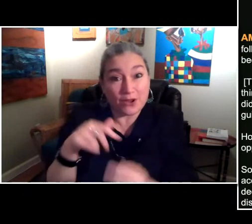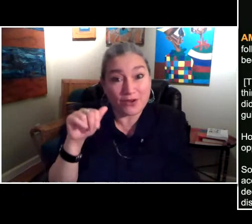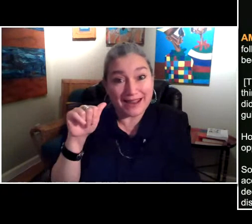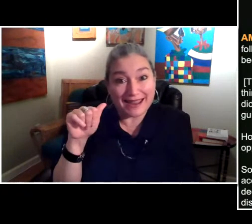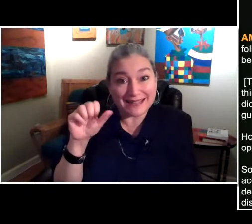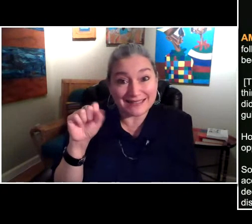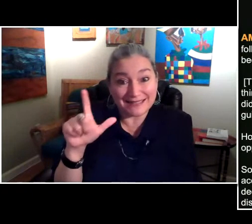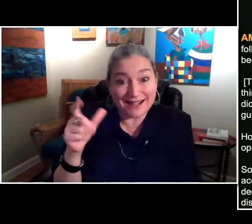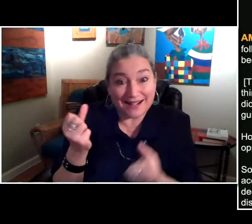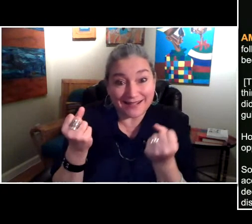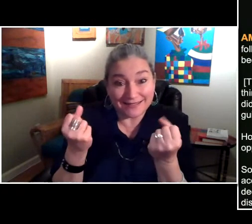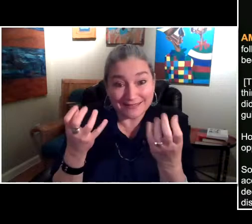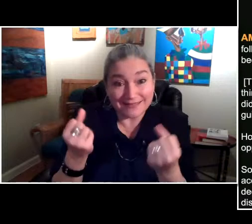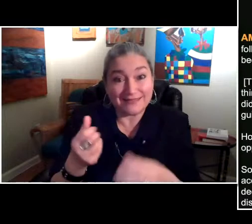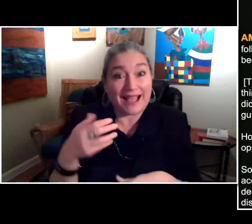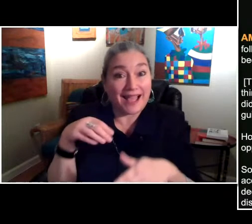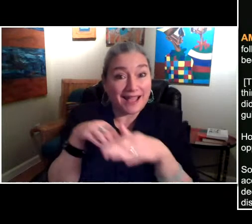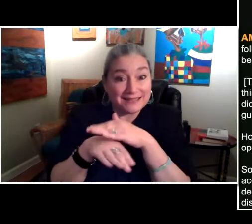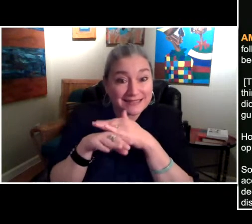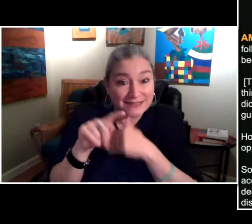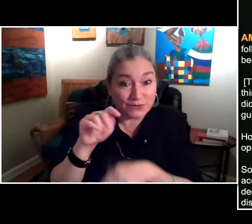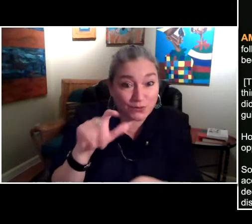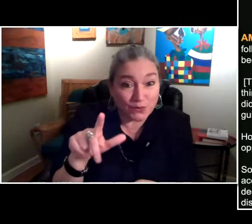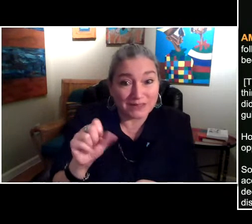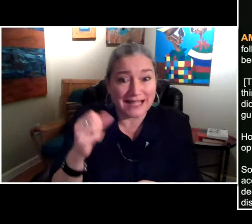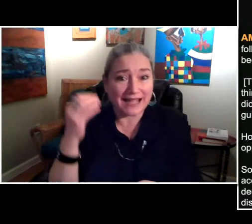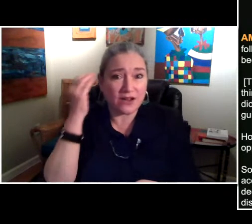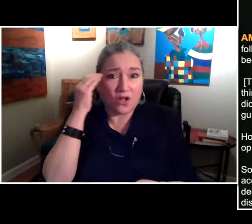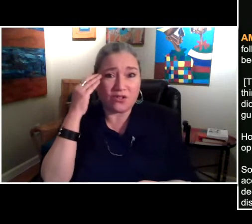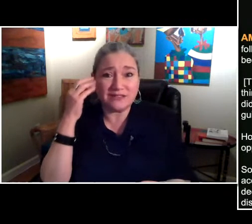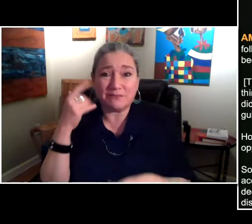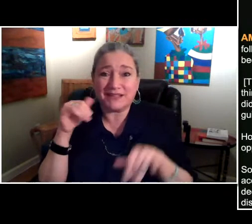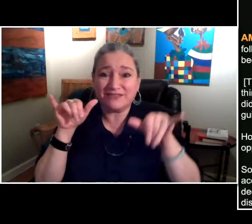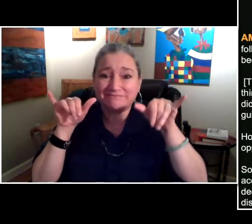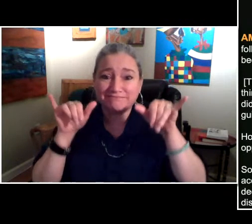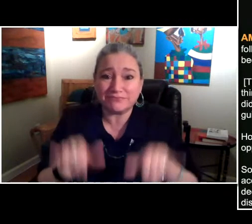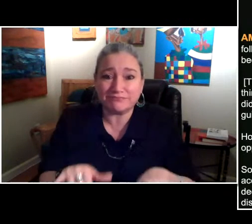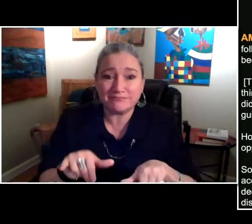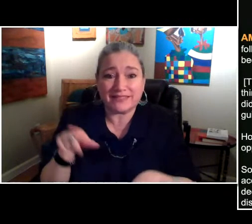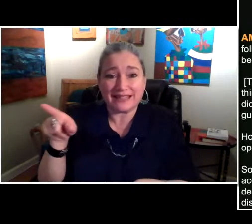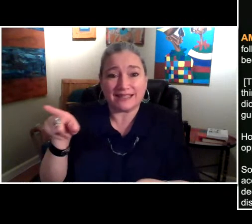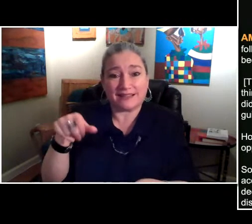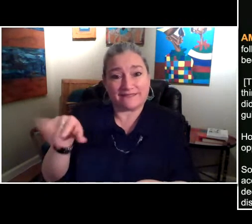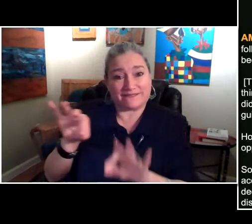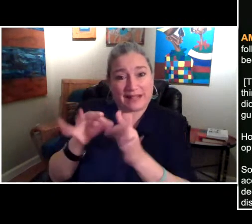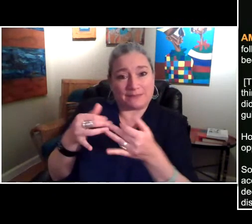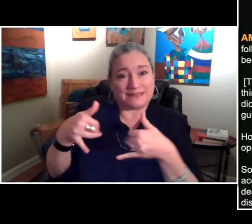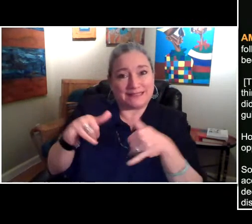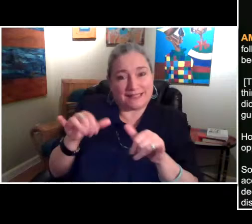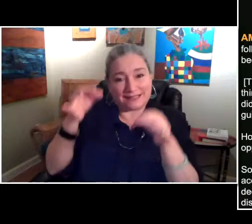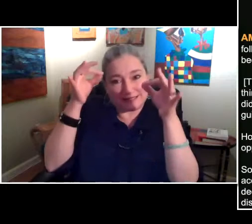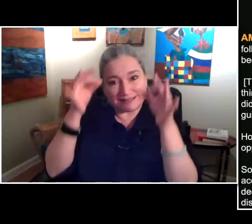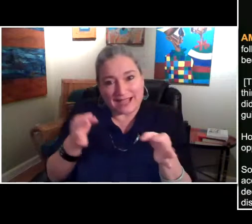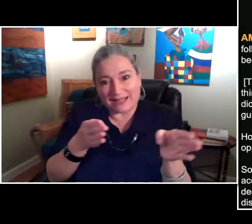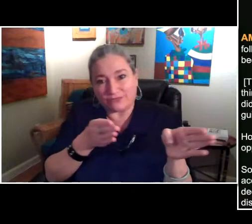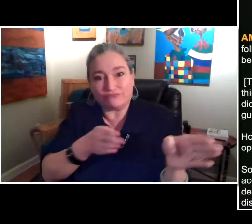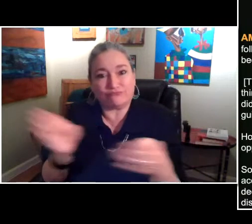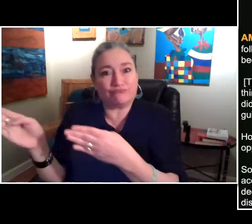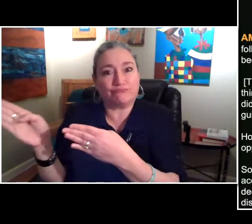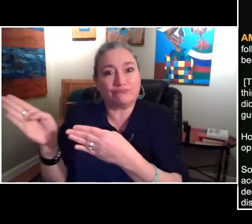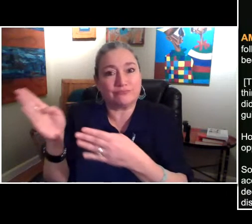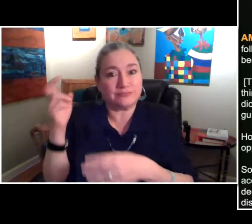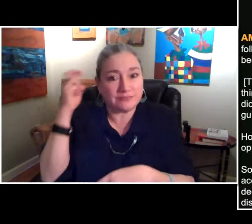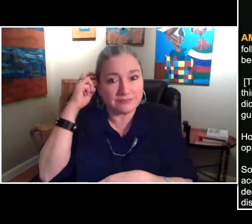Right away. Sometimes we offer them information about ASL, access tools, and our knowledge, and